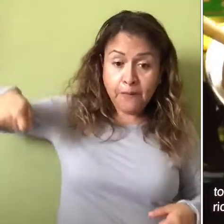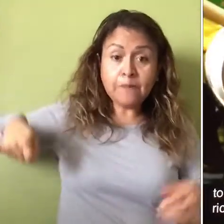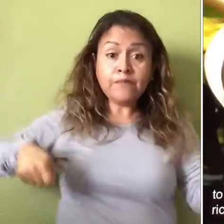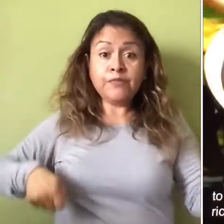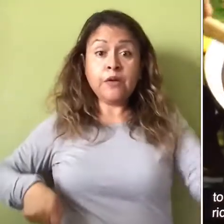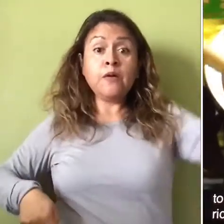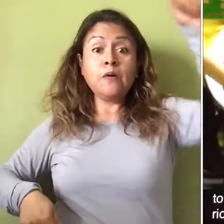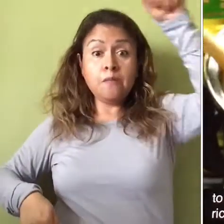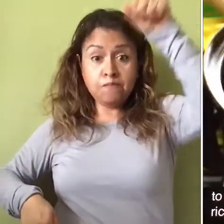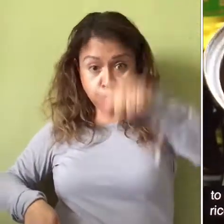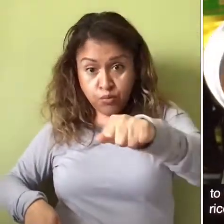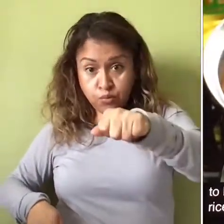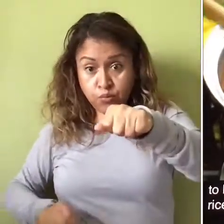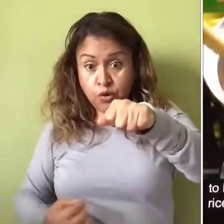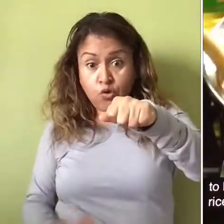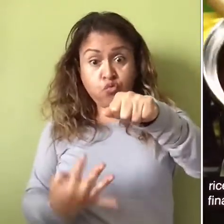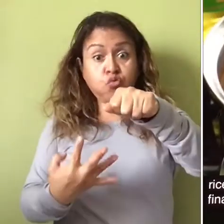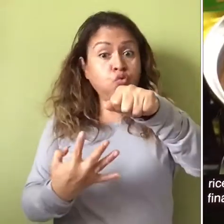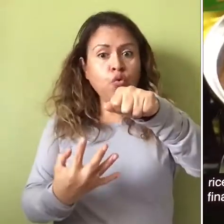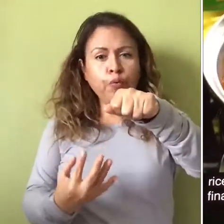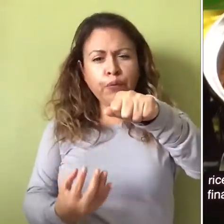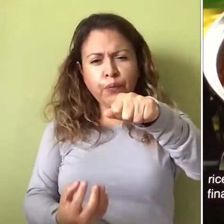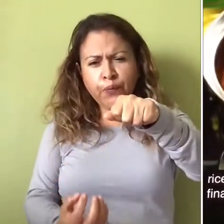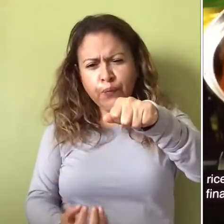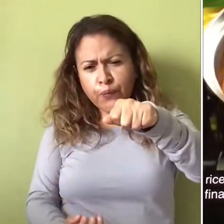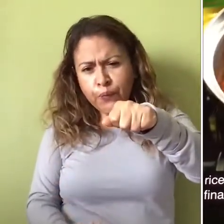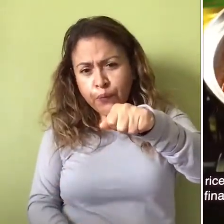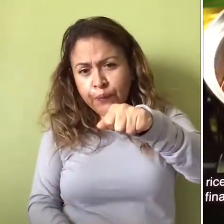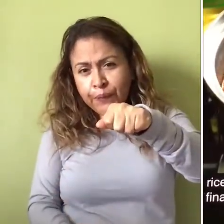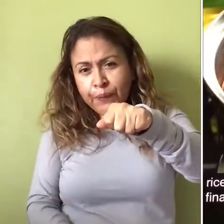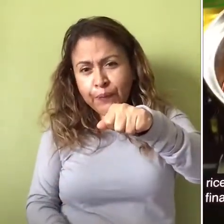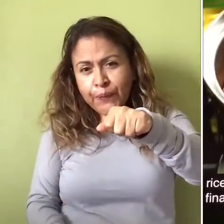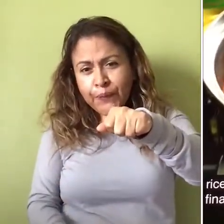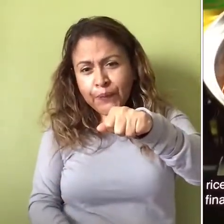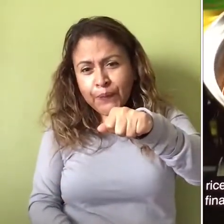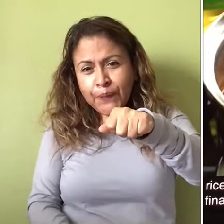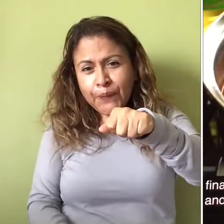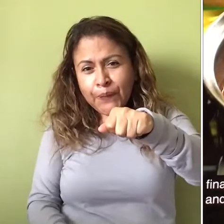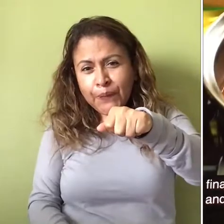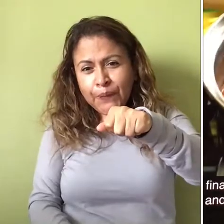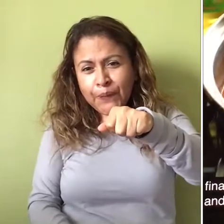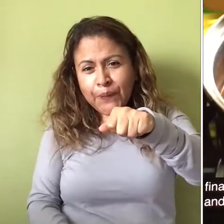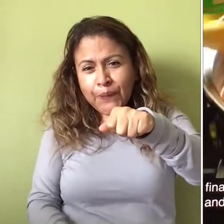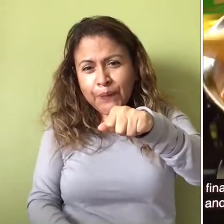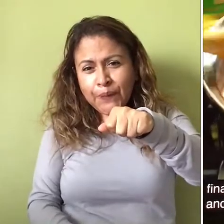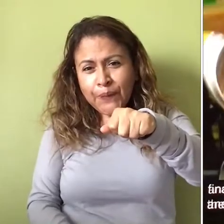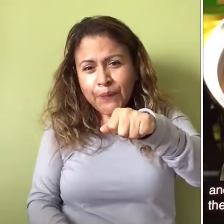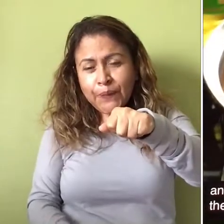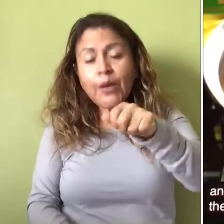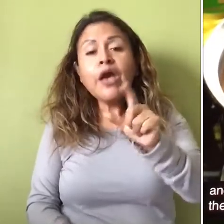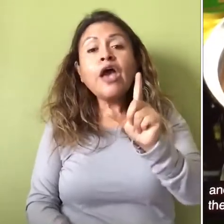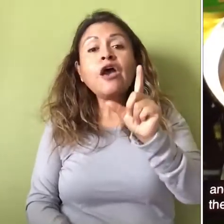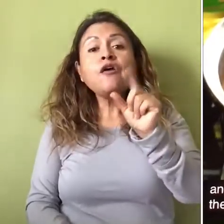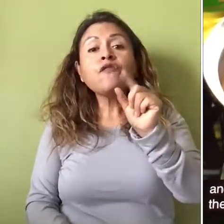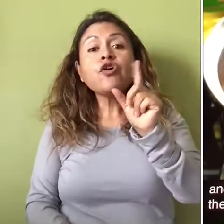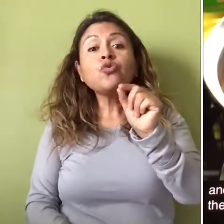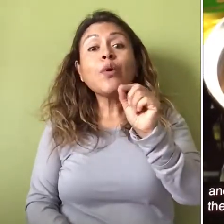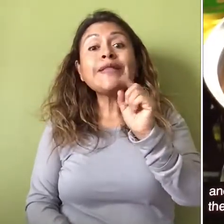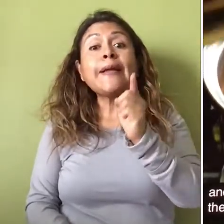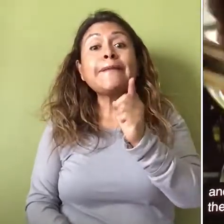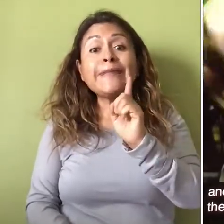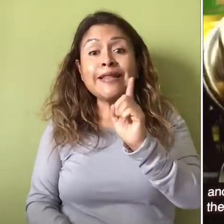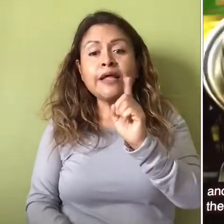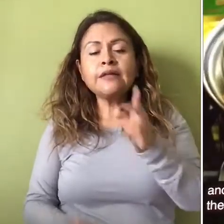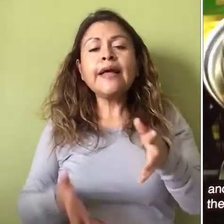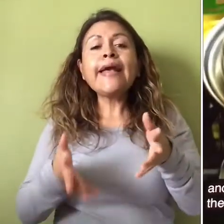heat down to the lowest possible setting on your stove. And you want to set the timer for 20 minutes. And